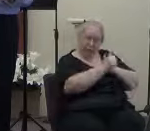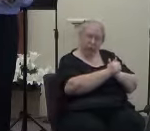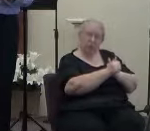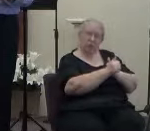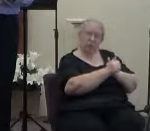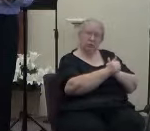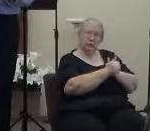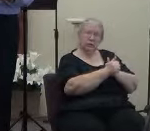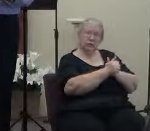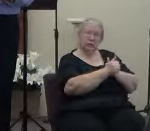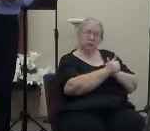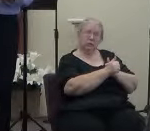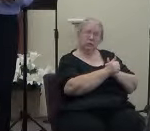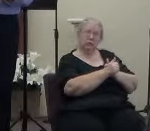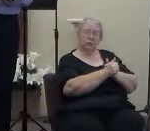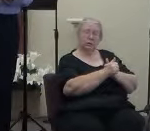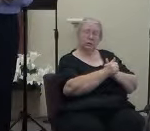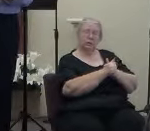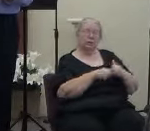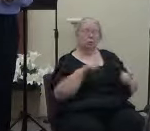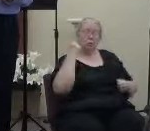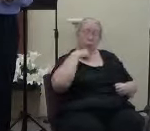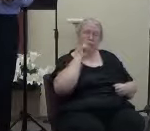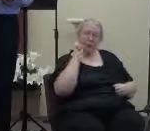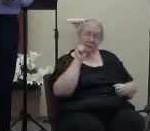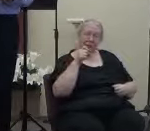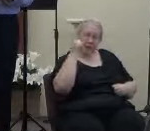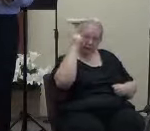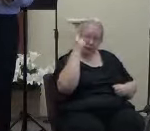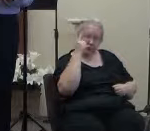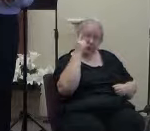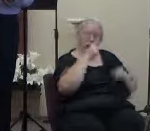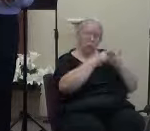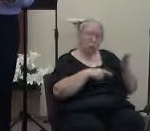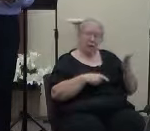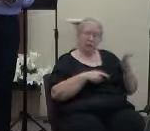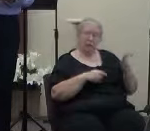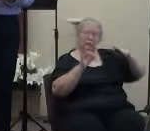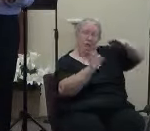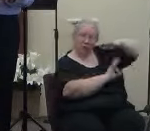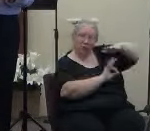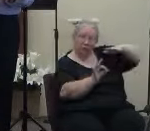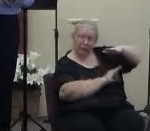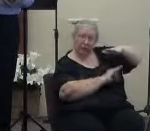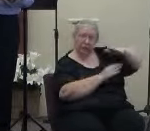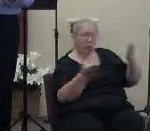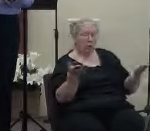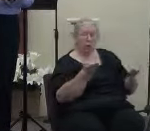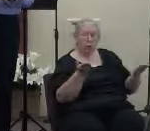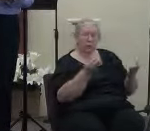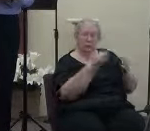to the foundation. What is your foundation? And that's why we're called to disciple people. You will